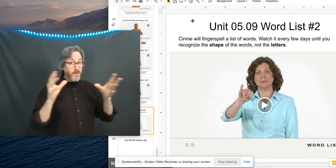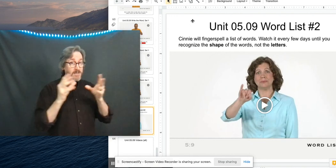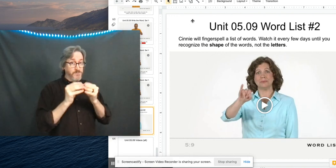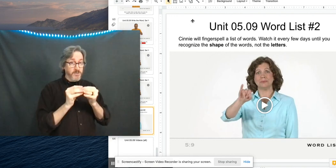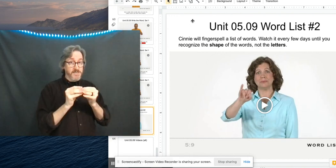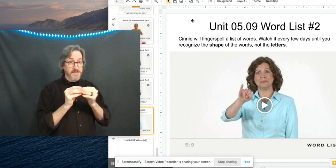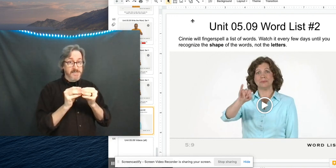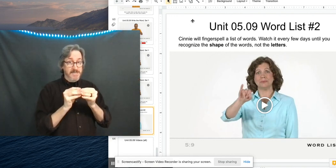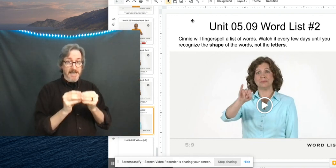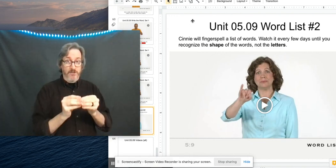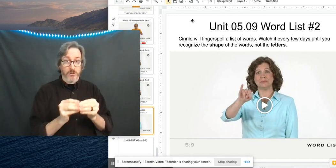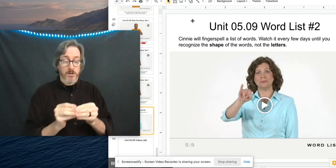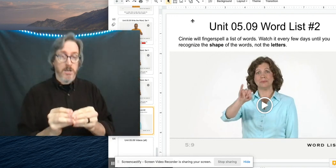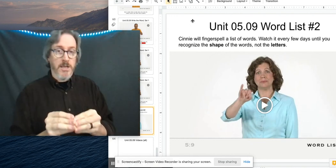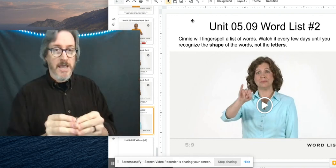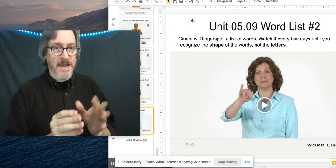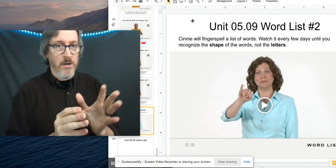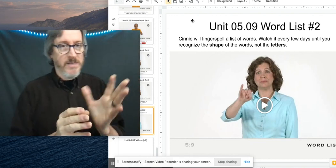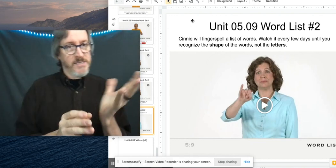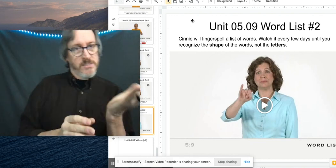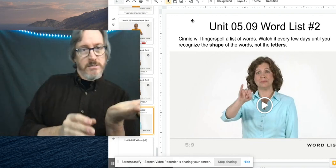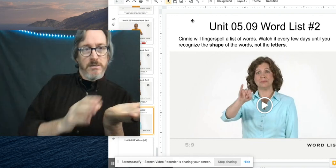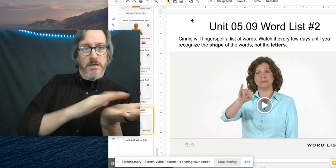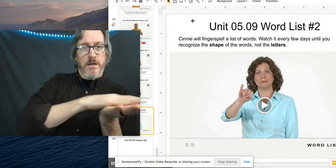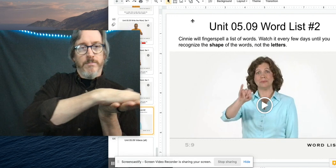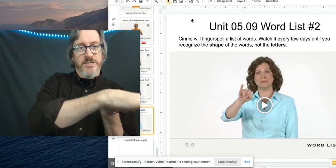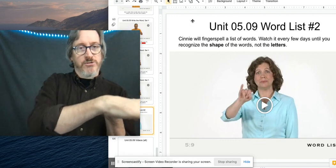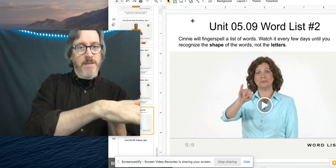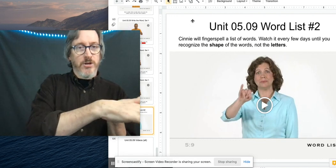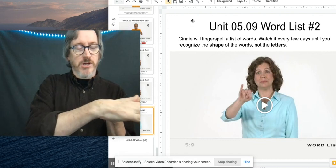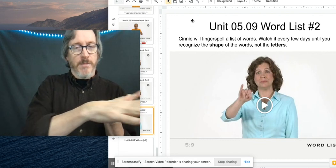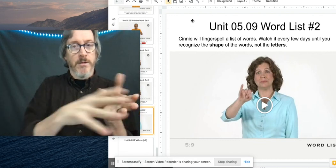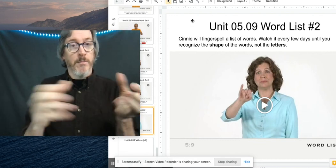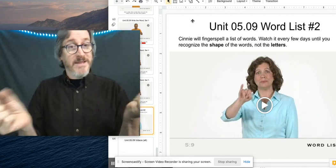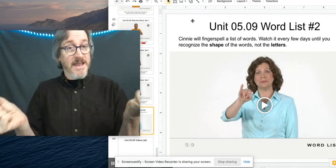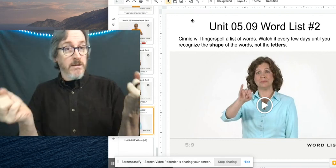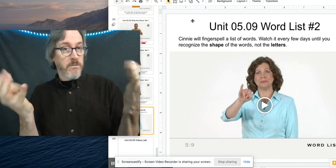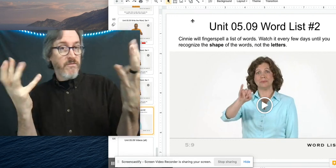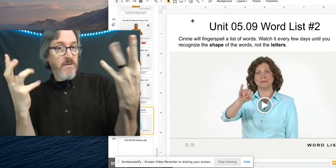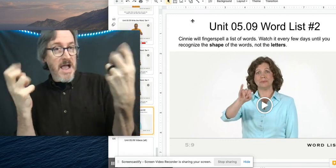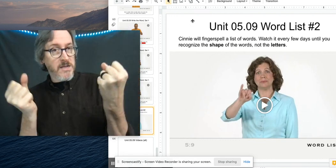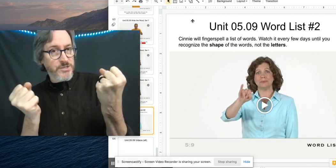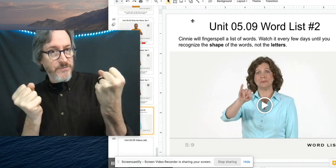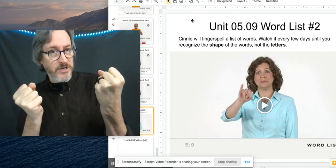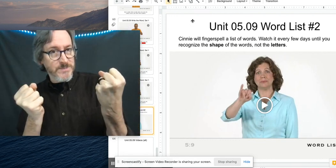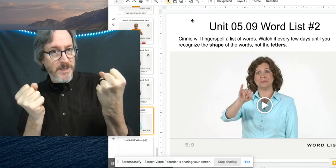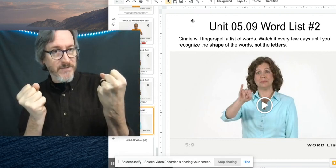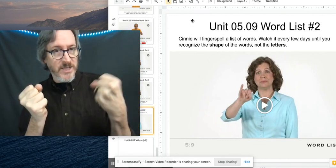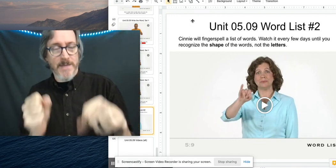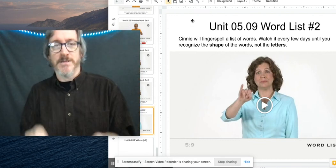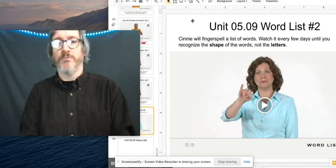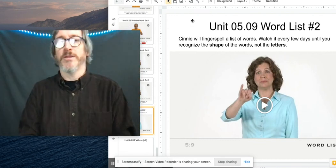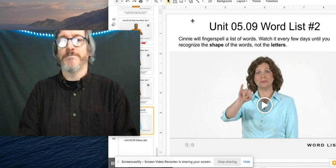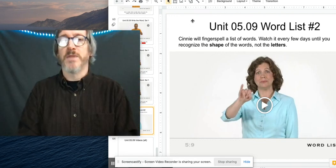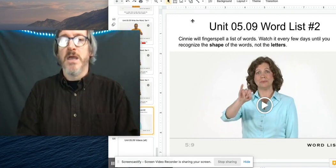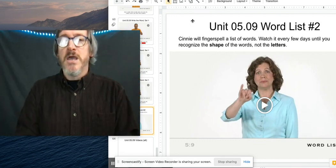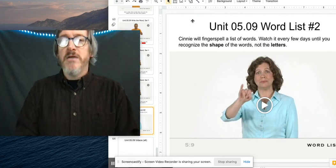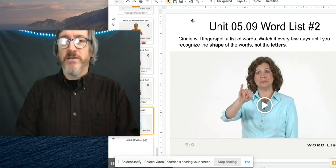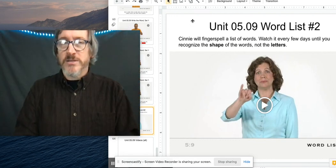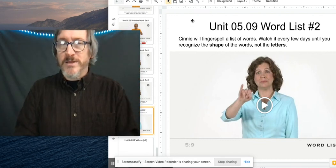far. Let's put these things together. And now it's describing your job, but then how's your fingerspelling? Have you kept up